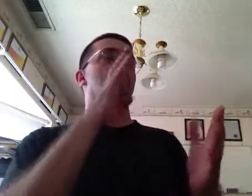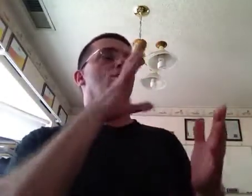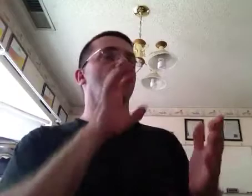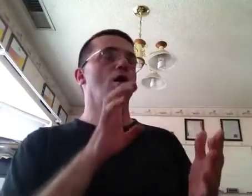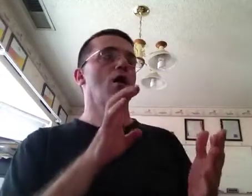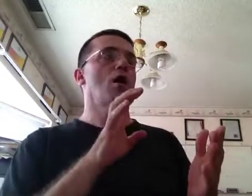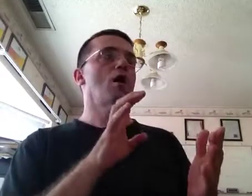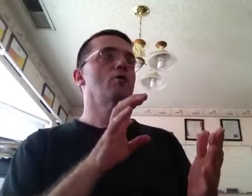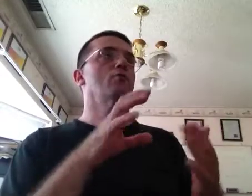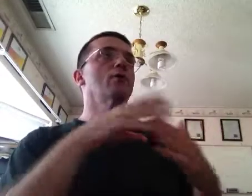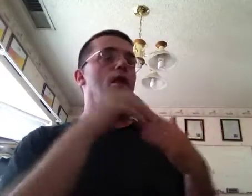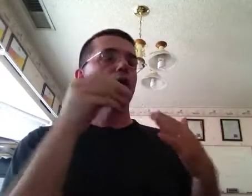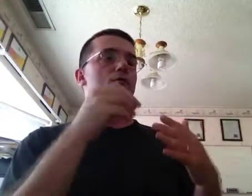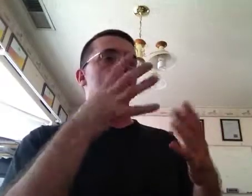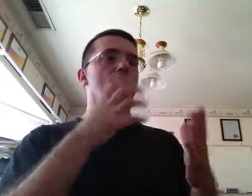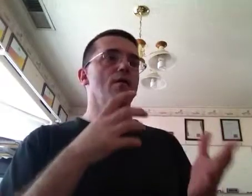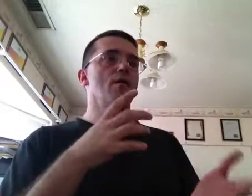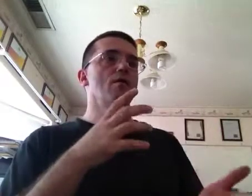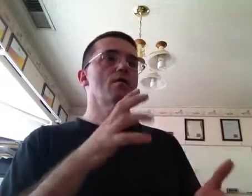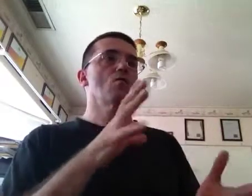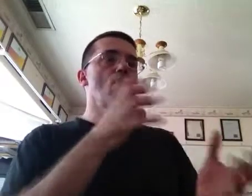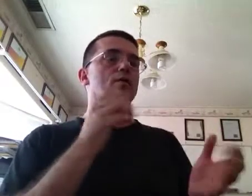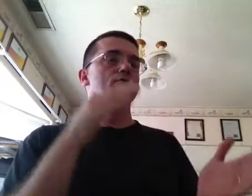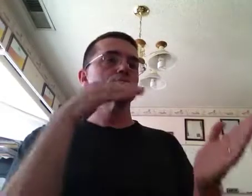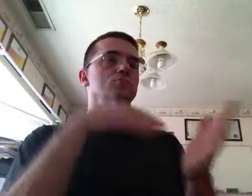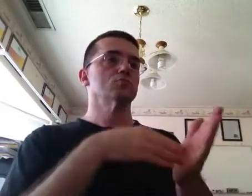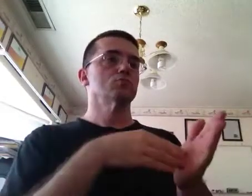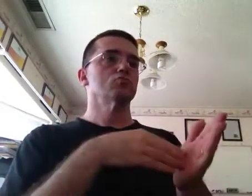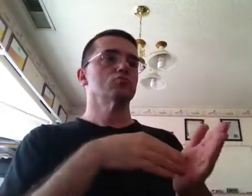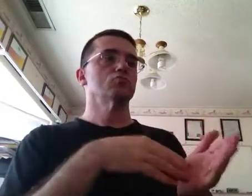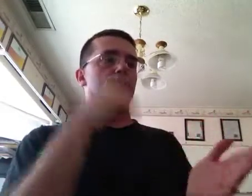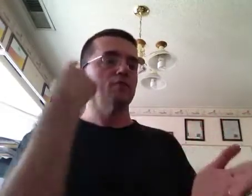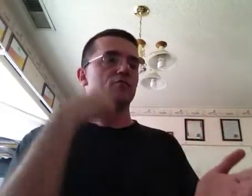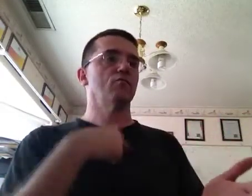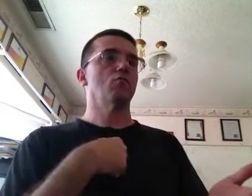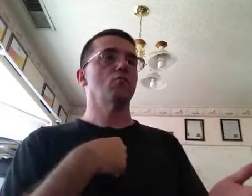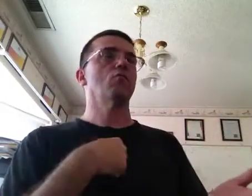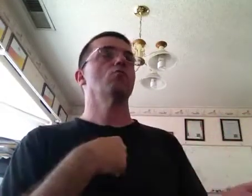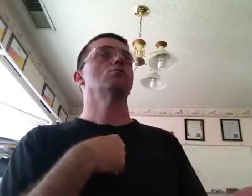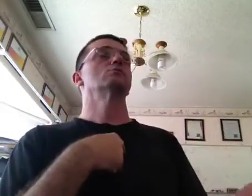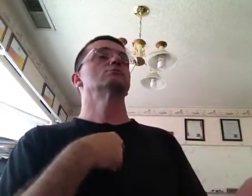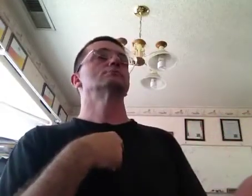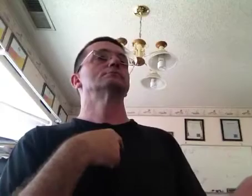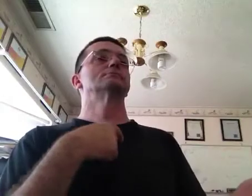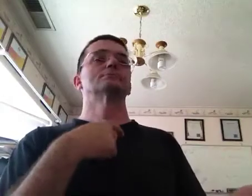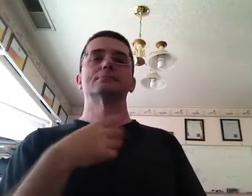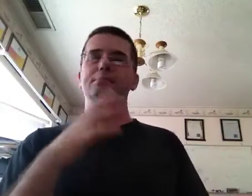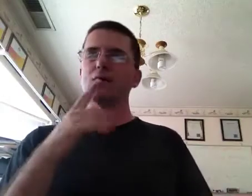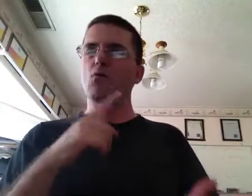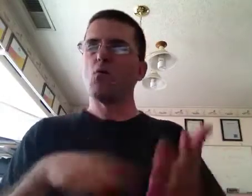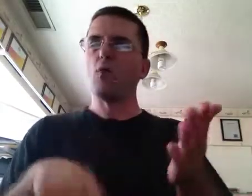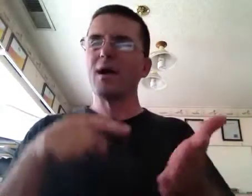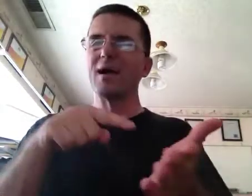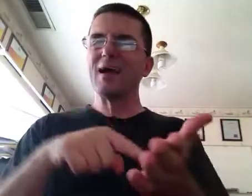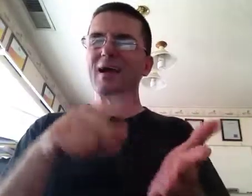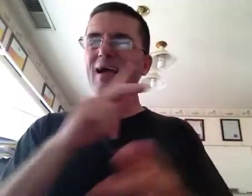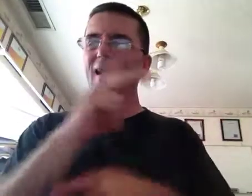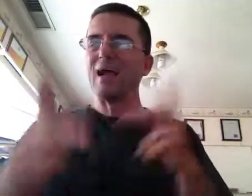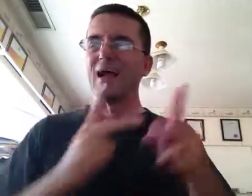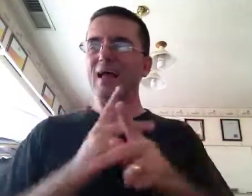they're threatening to take me to or sue me. And what kind of debt is it? Working with them. What was